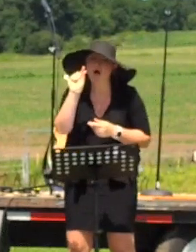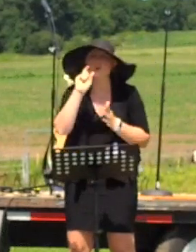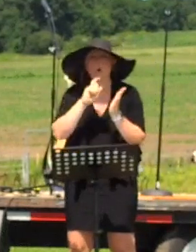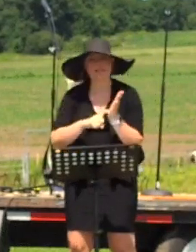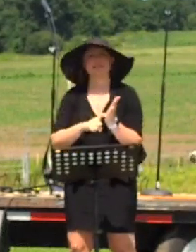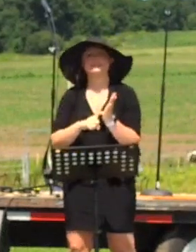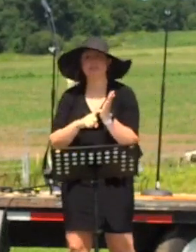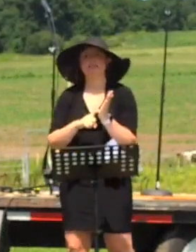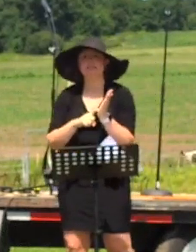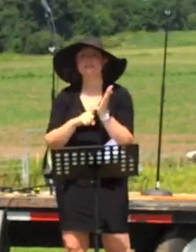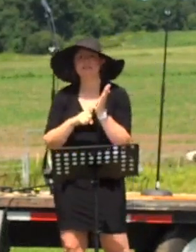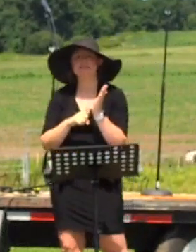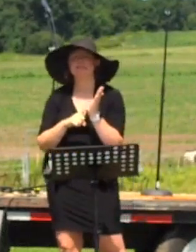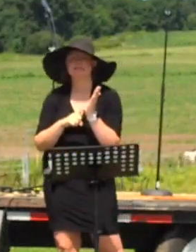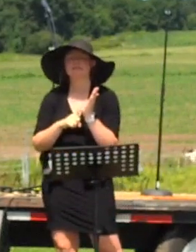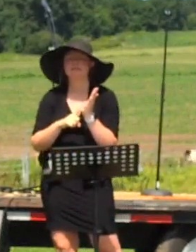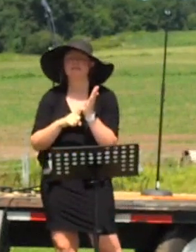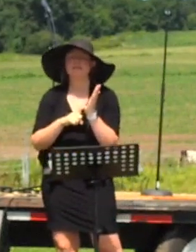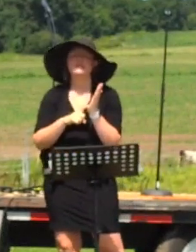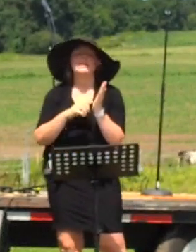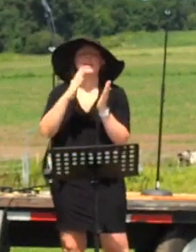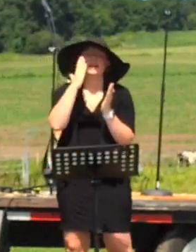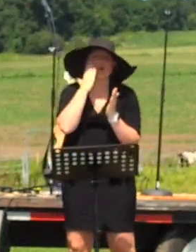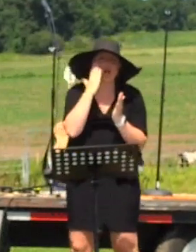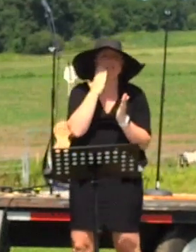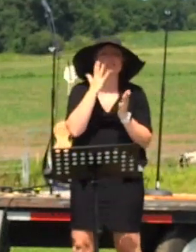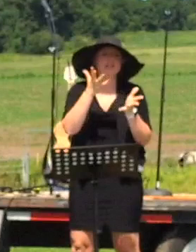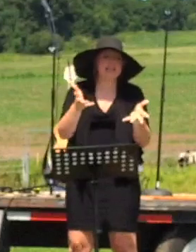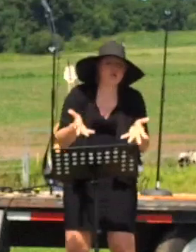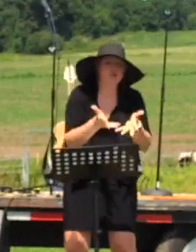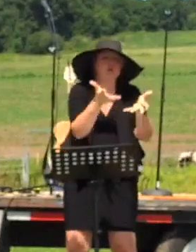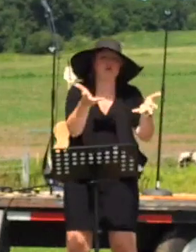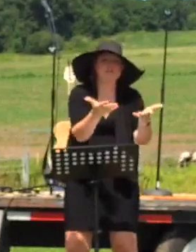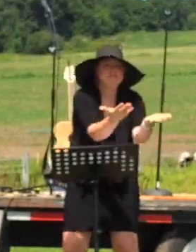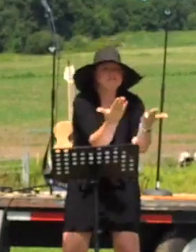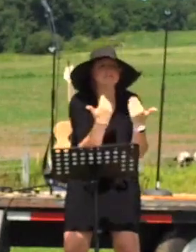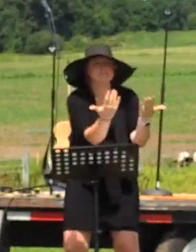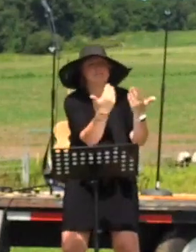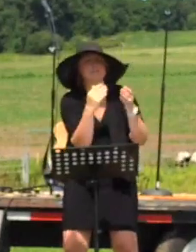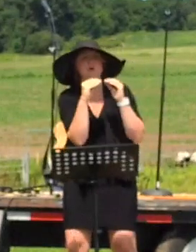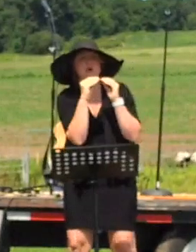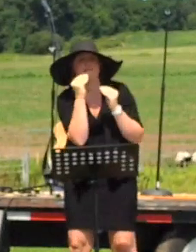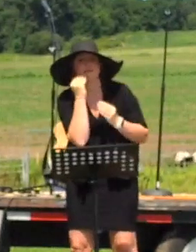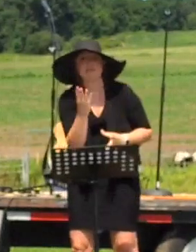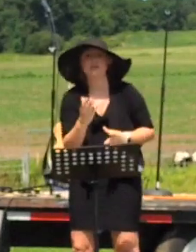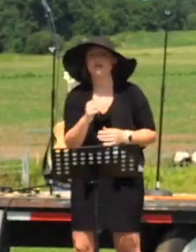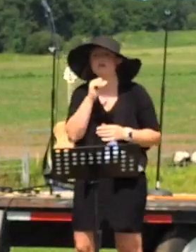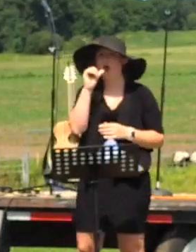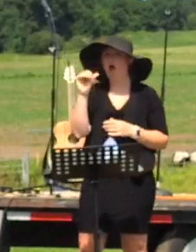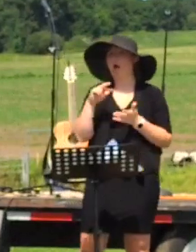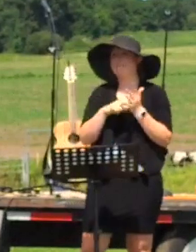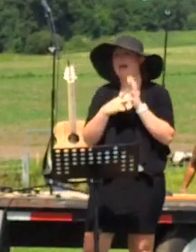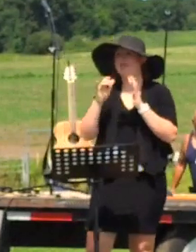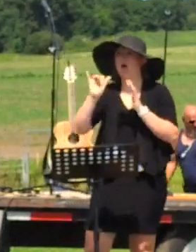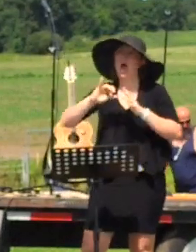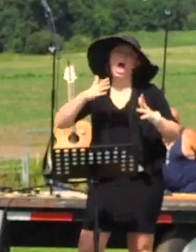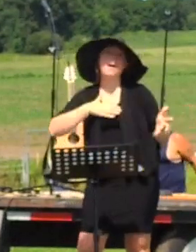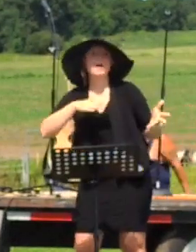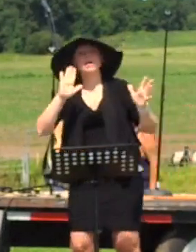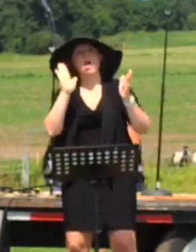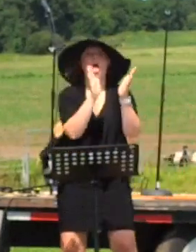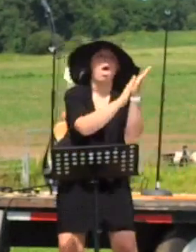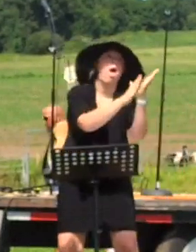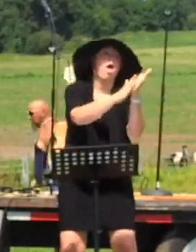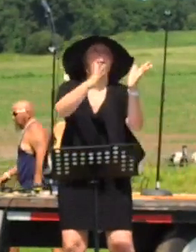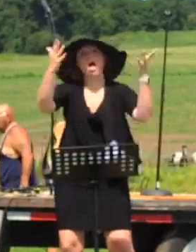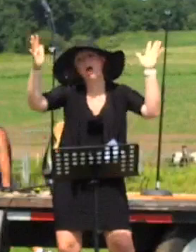that, acknowledge it, and encourage them. And that doesn't mean you make a big fanfare about it, right? You know, they're